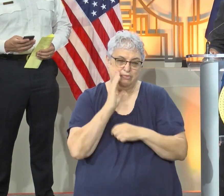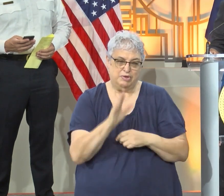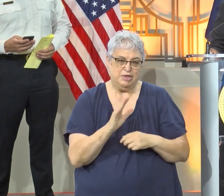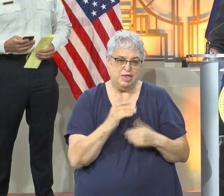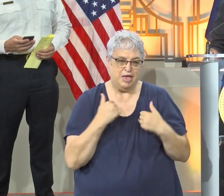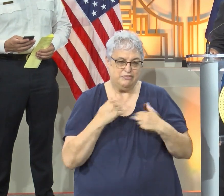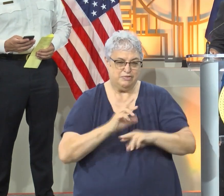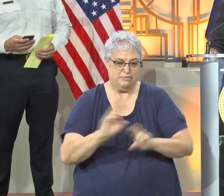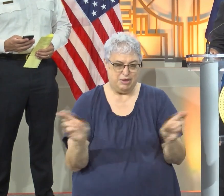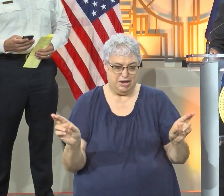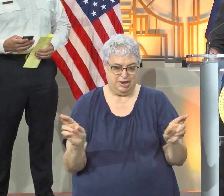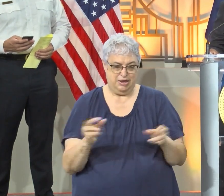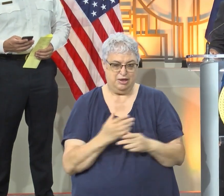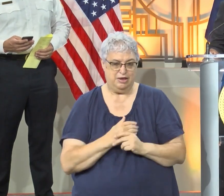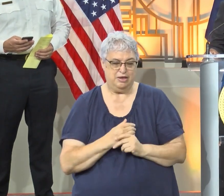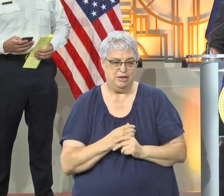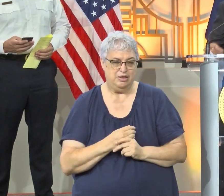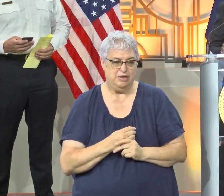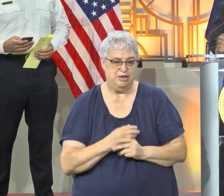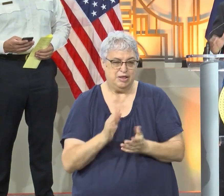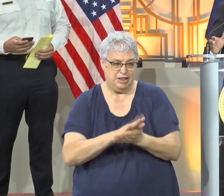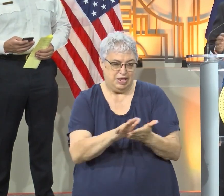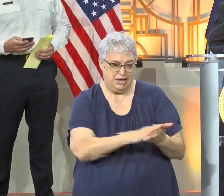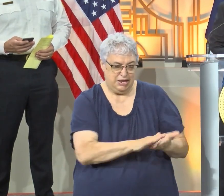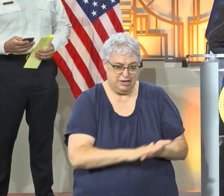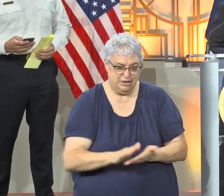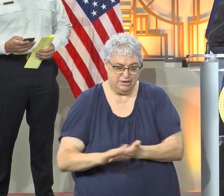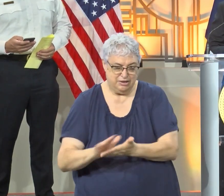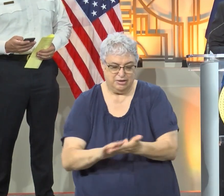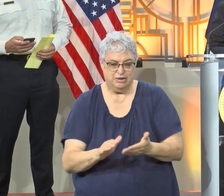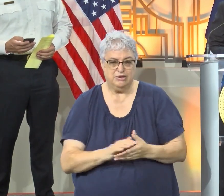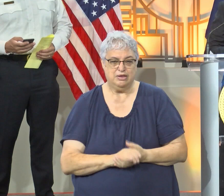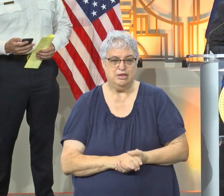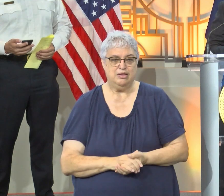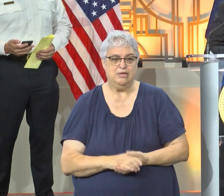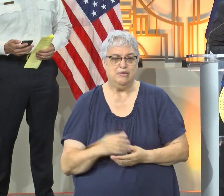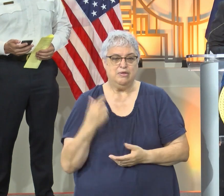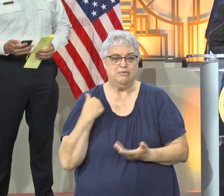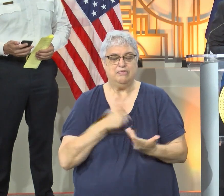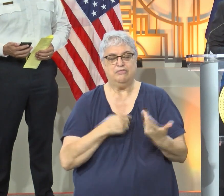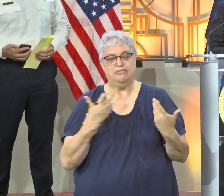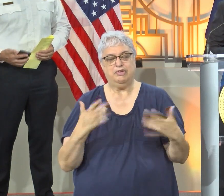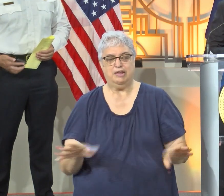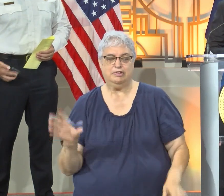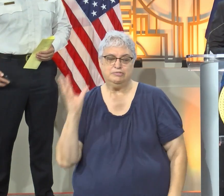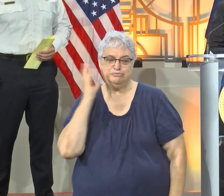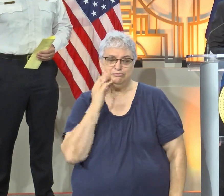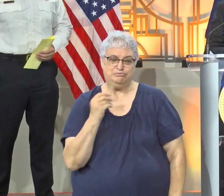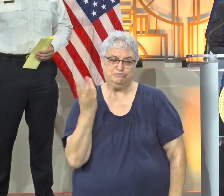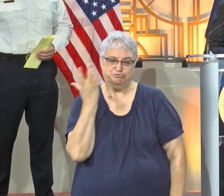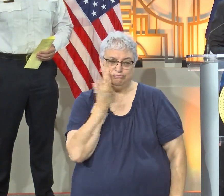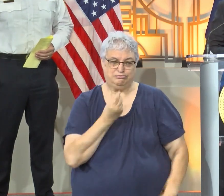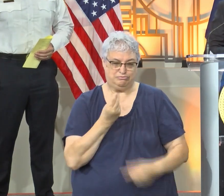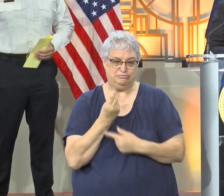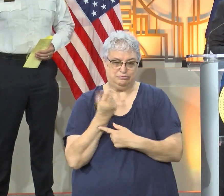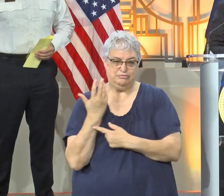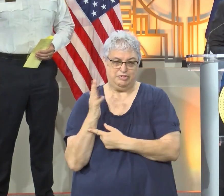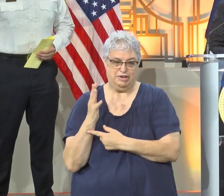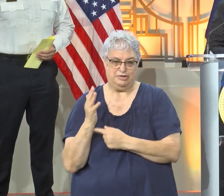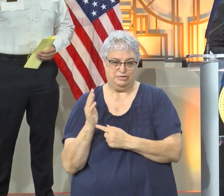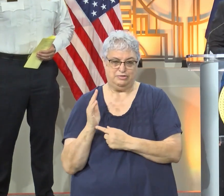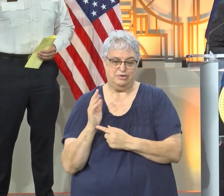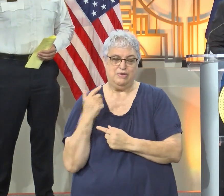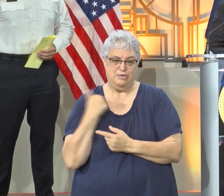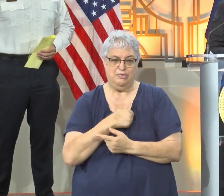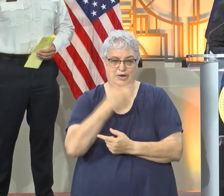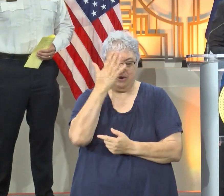contracts in place if needed. And so the point is, we've been through this exercise before. I think